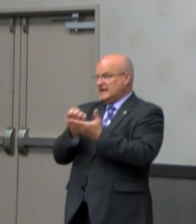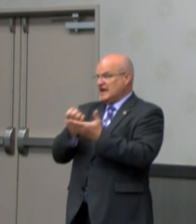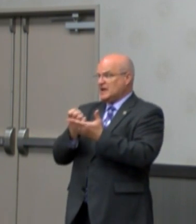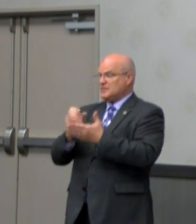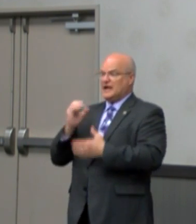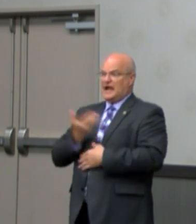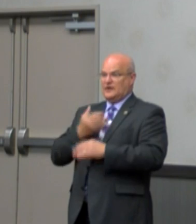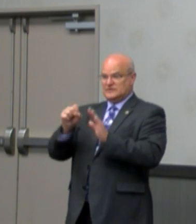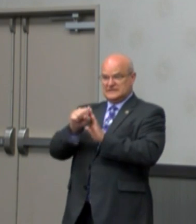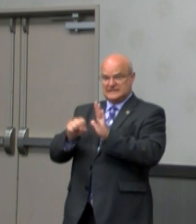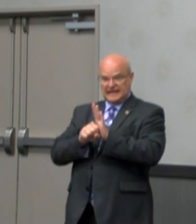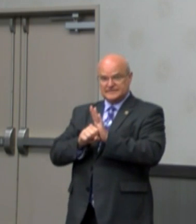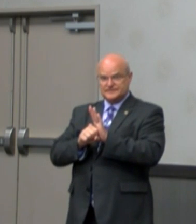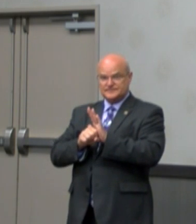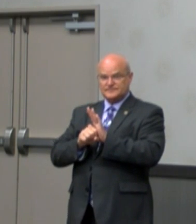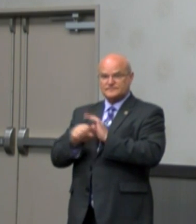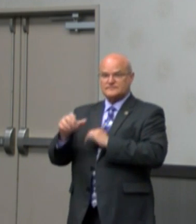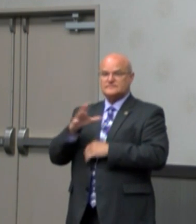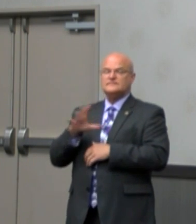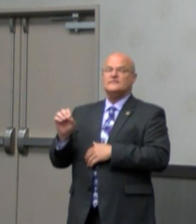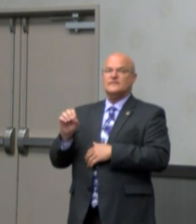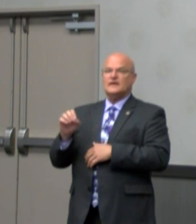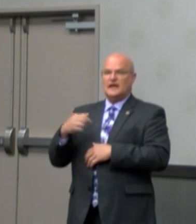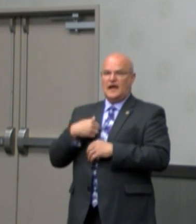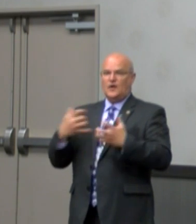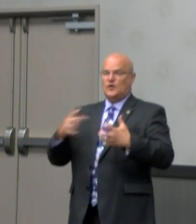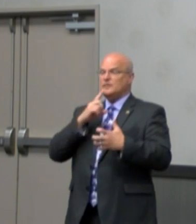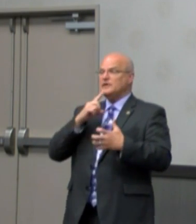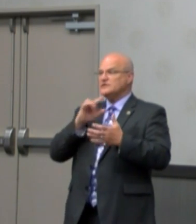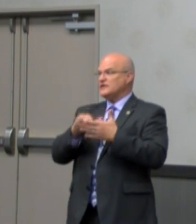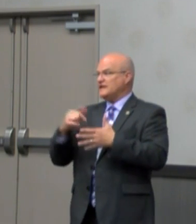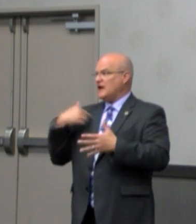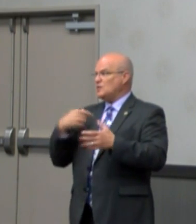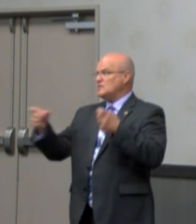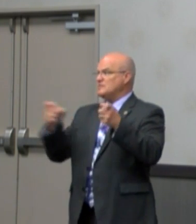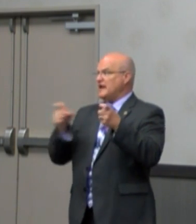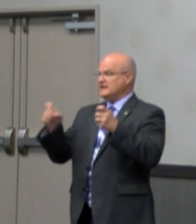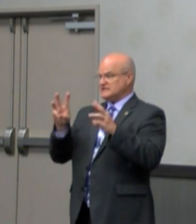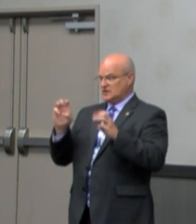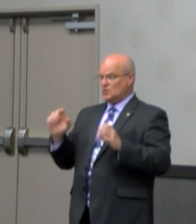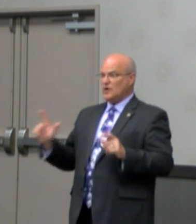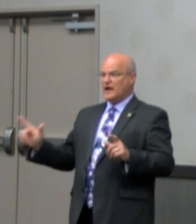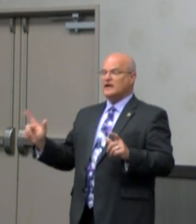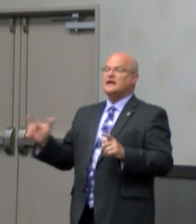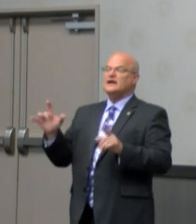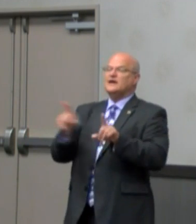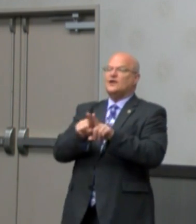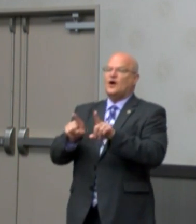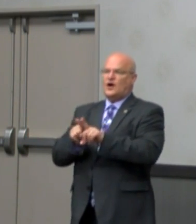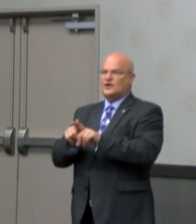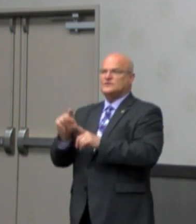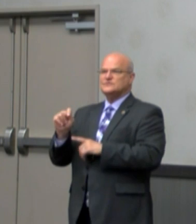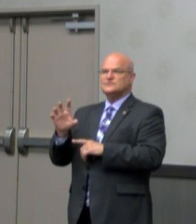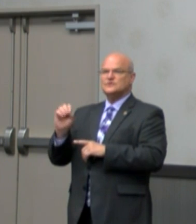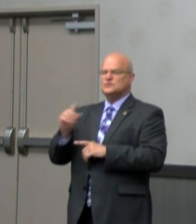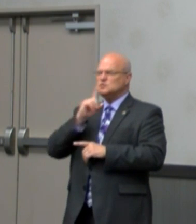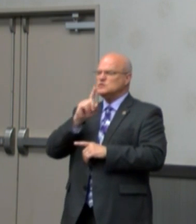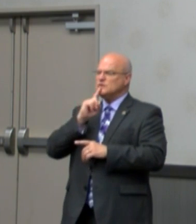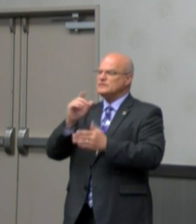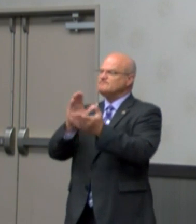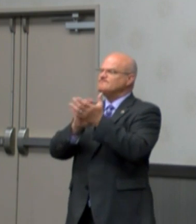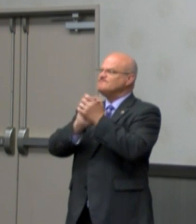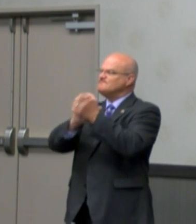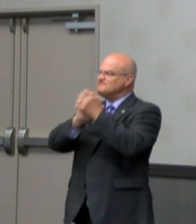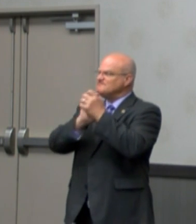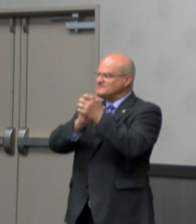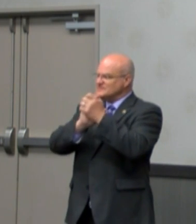of our state, and I want to make sure that we're managing it well, and also to really